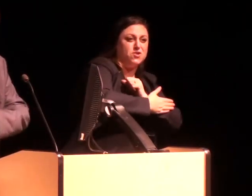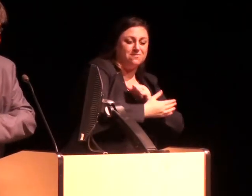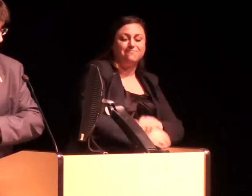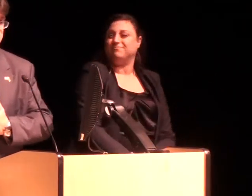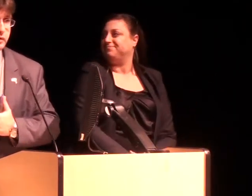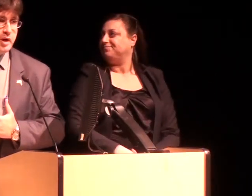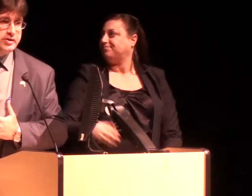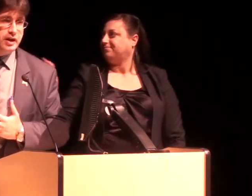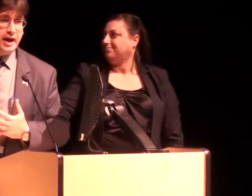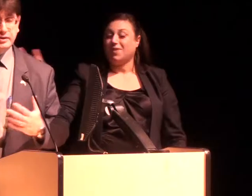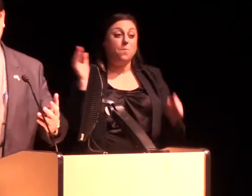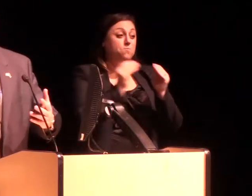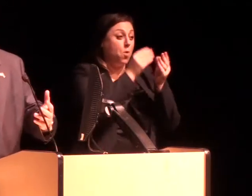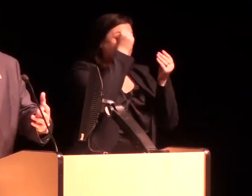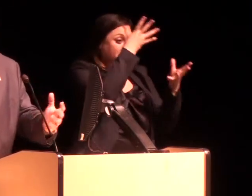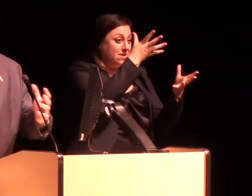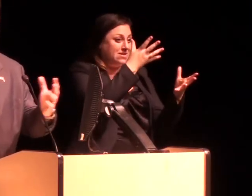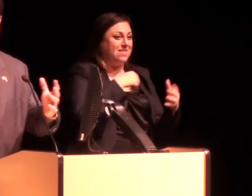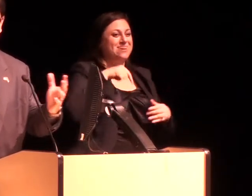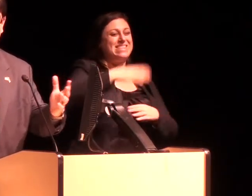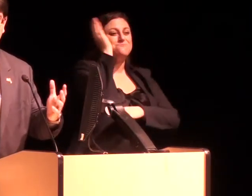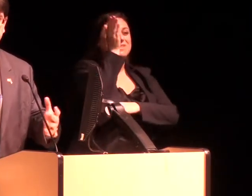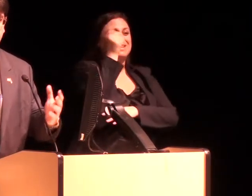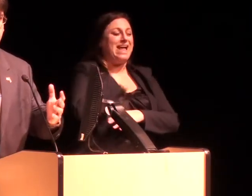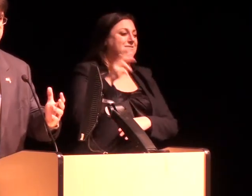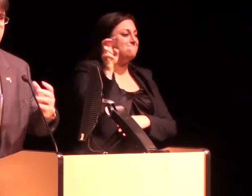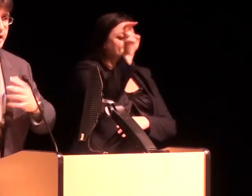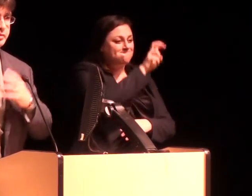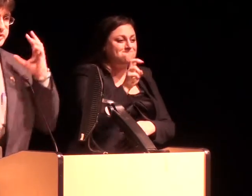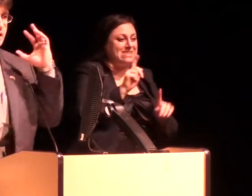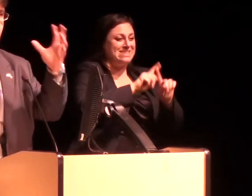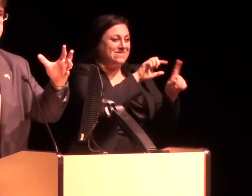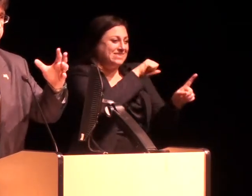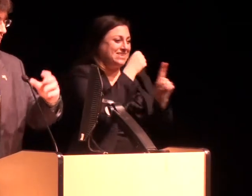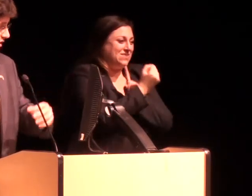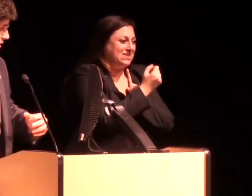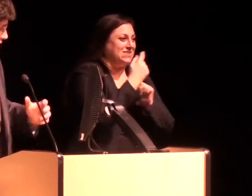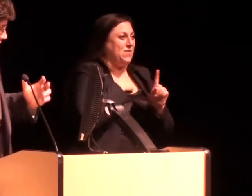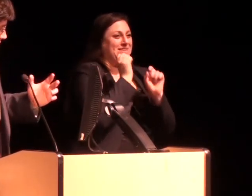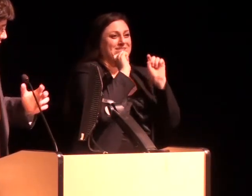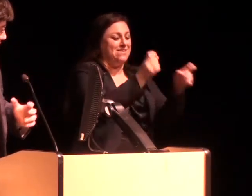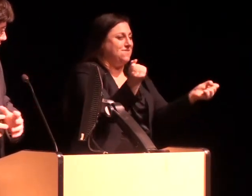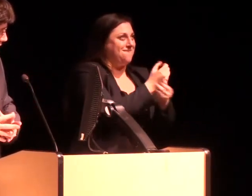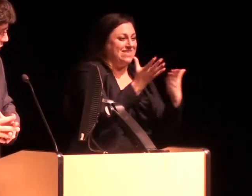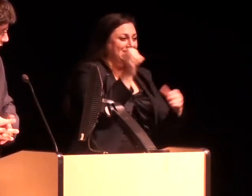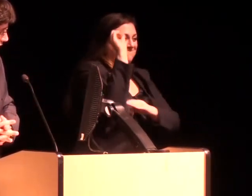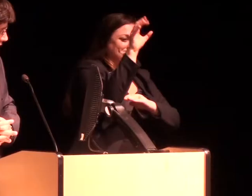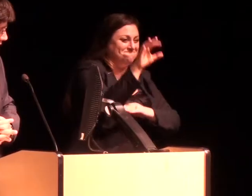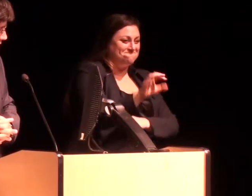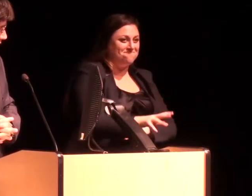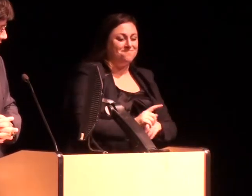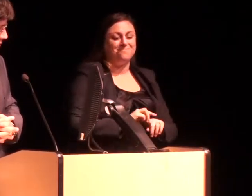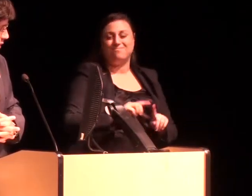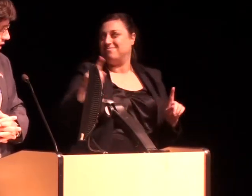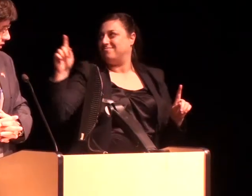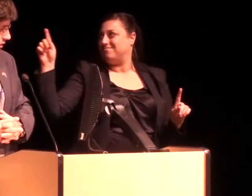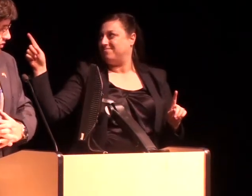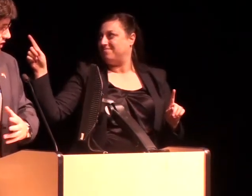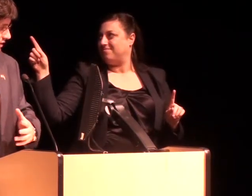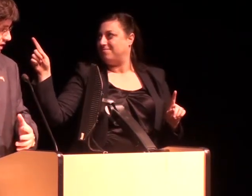Well, this is more information. I do this presentation in different scenarios, so I have to present all the information. These are our key